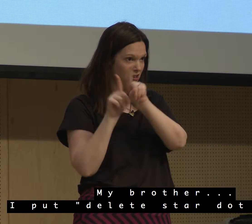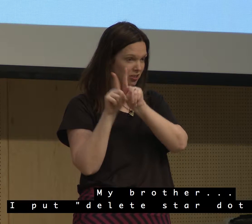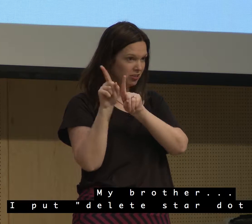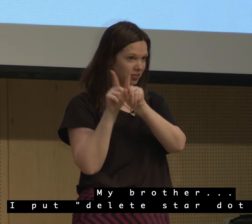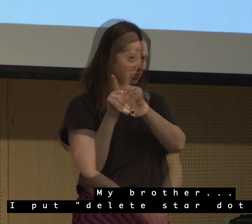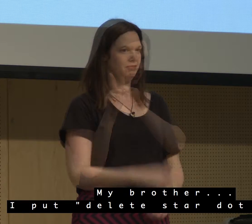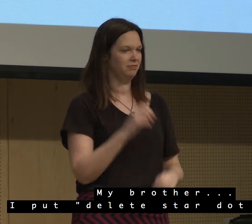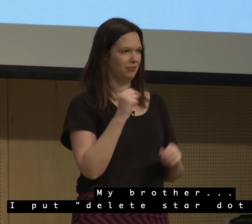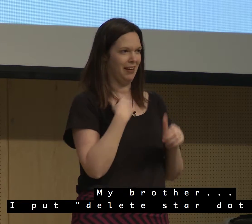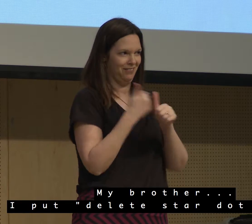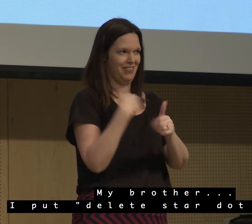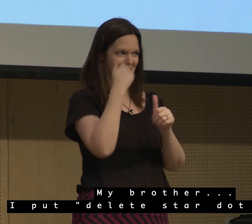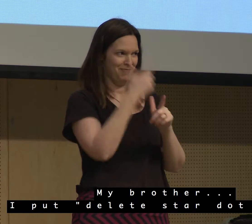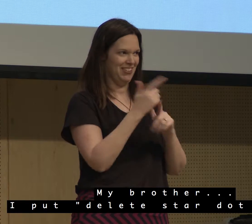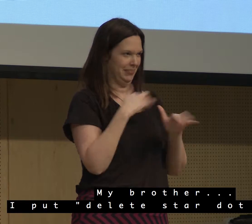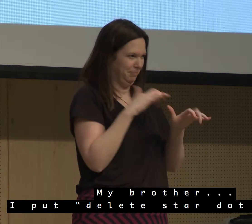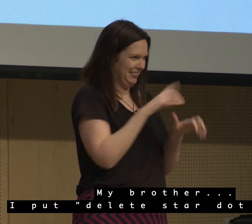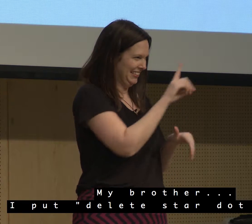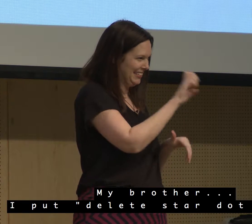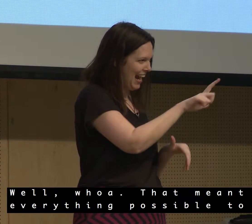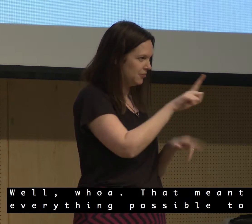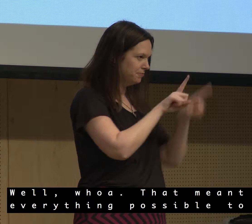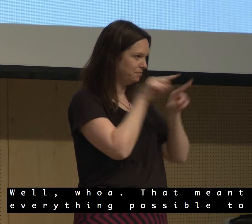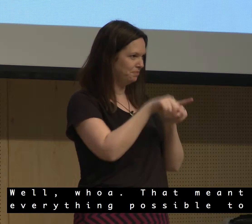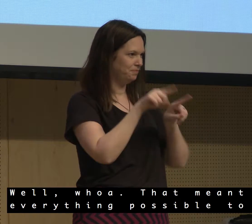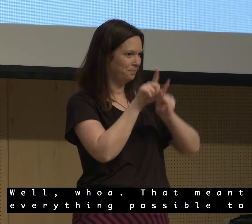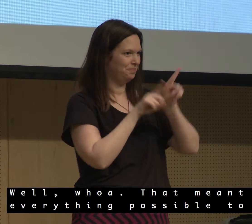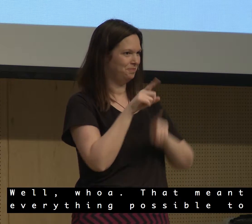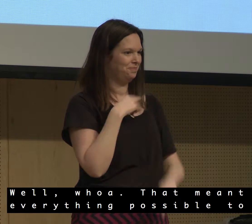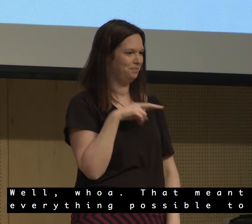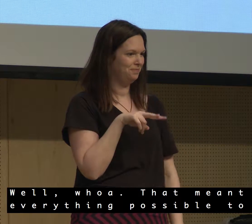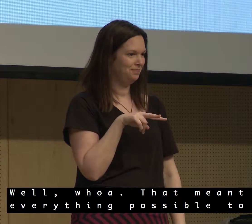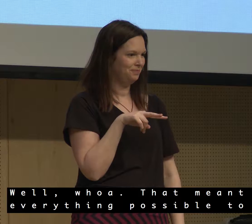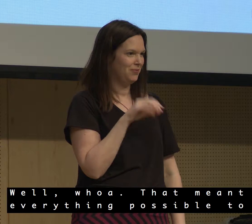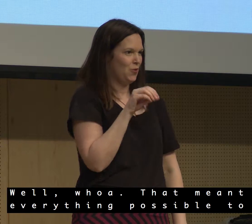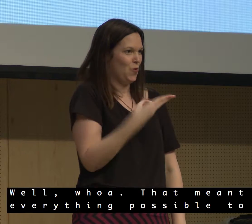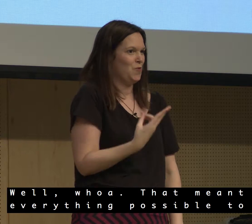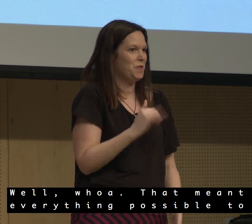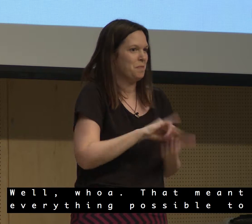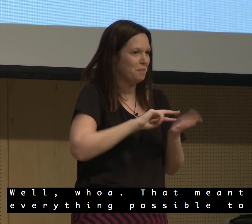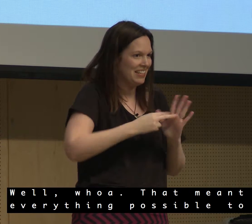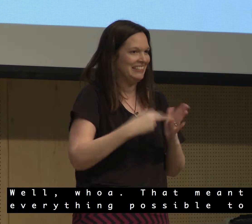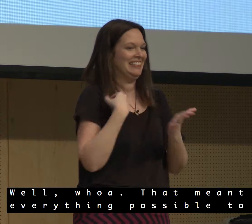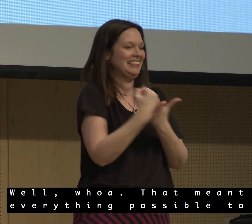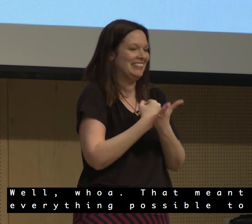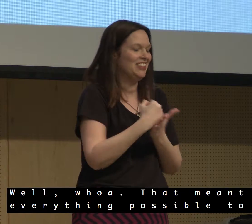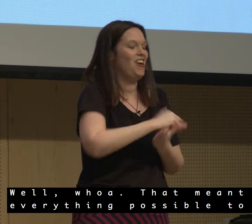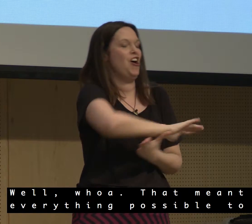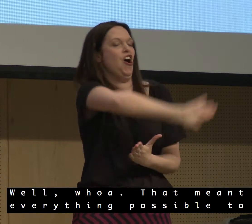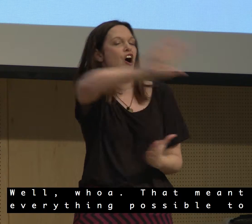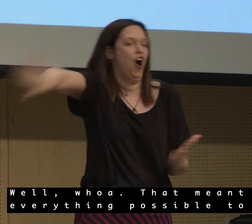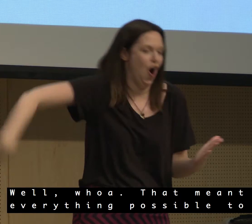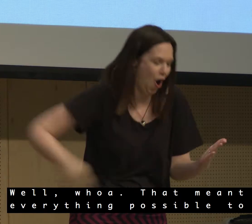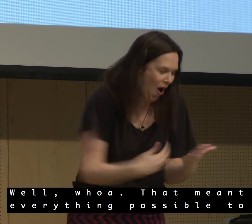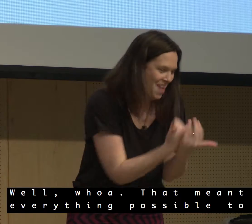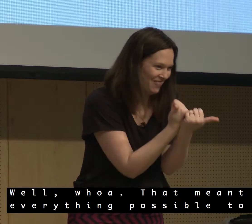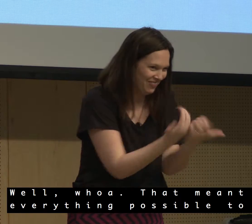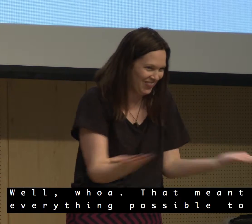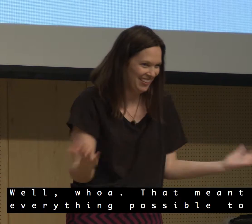My brother, I put delete star. Whoa, that meant erase everything possible to